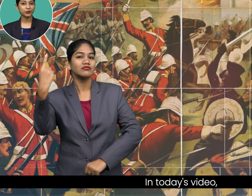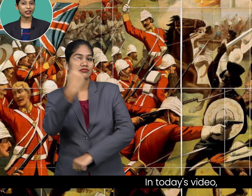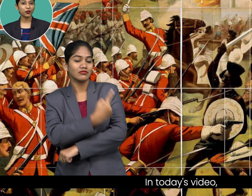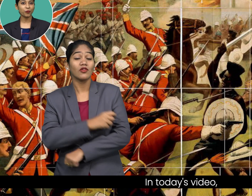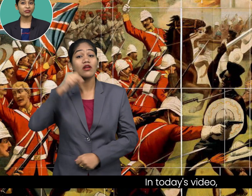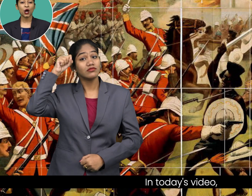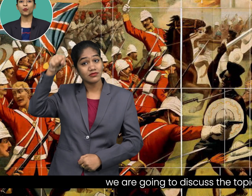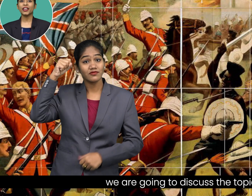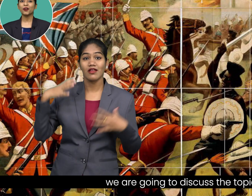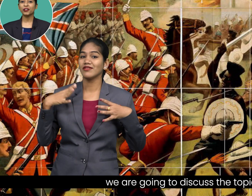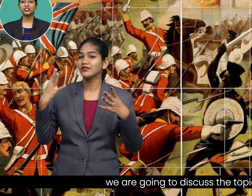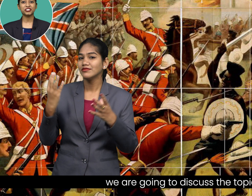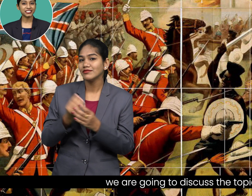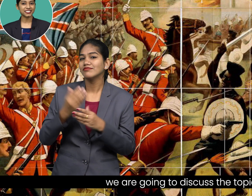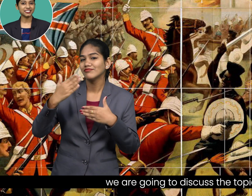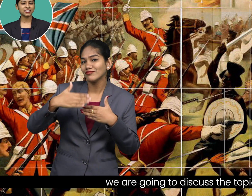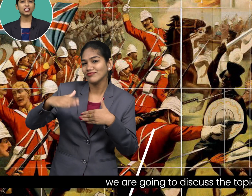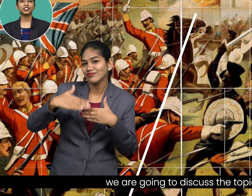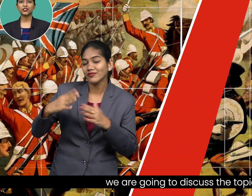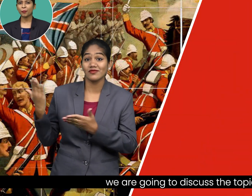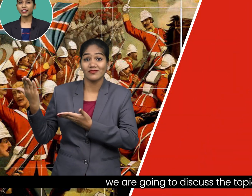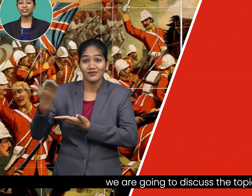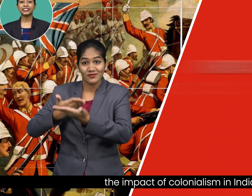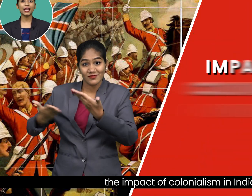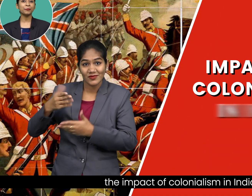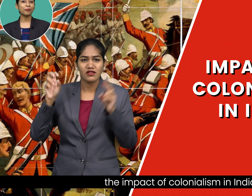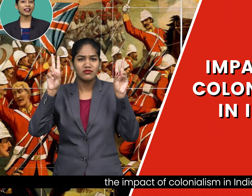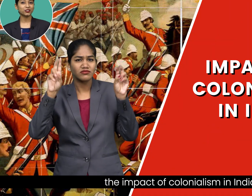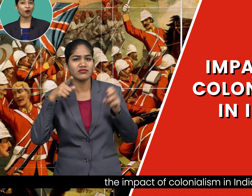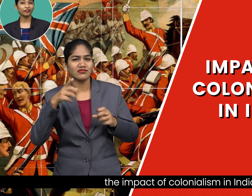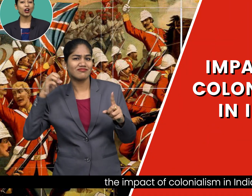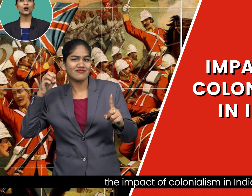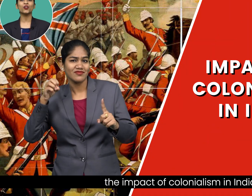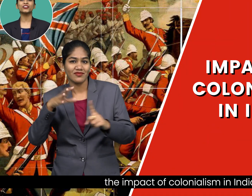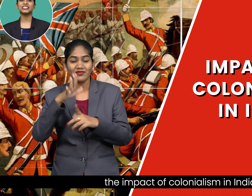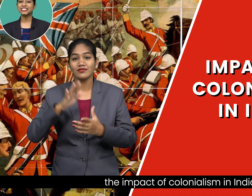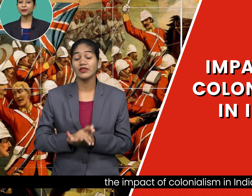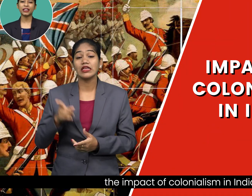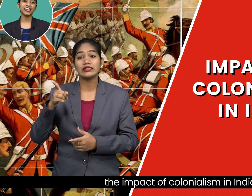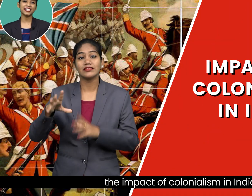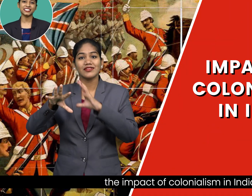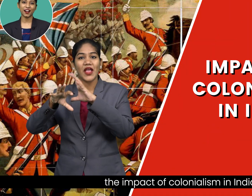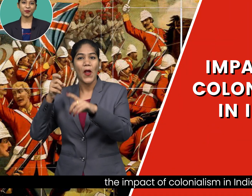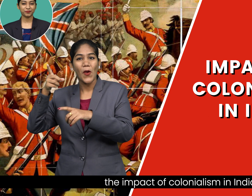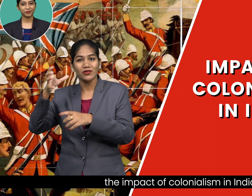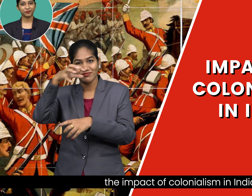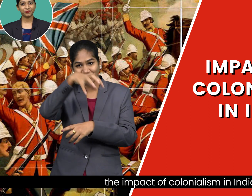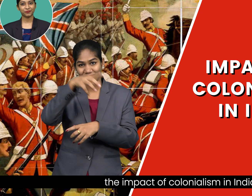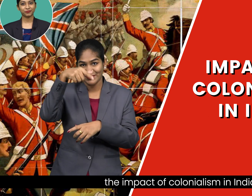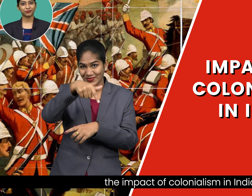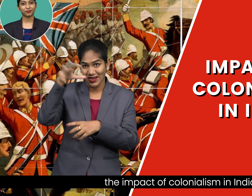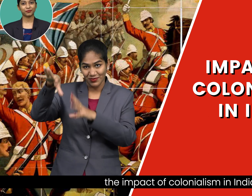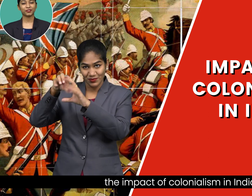In today's video, we are going to discuss the topic, the impact of colonialism in India.